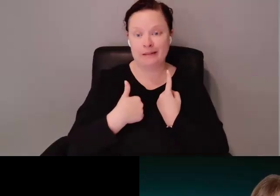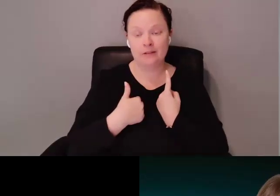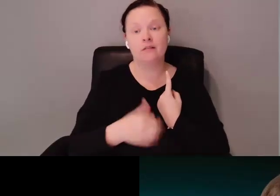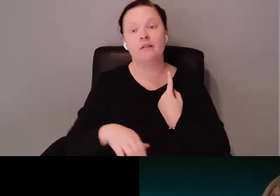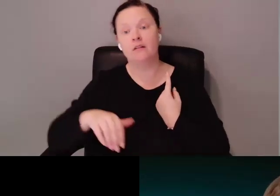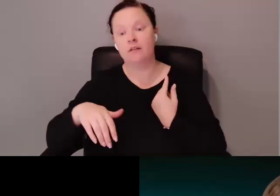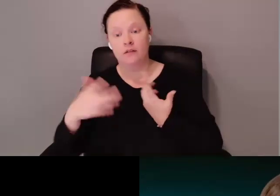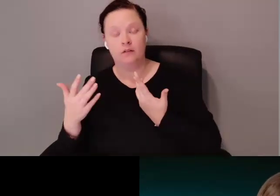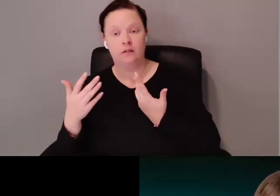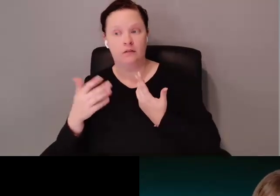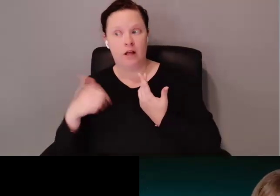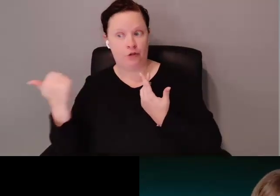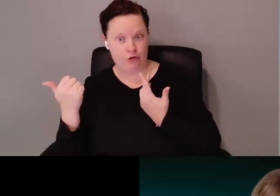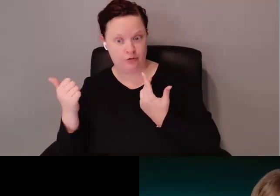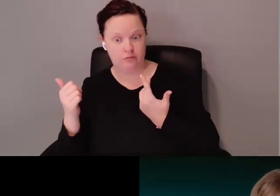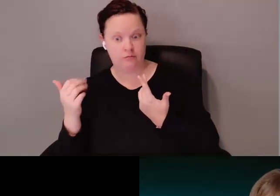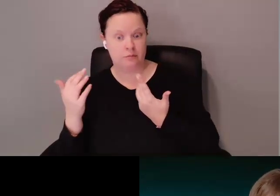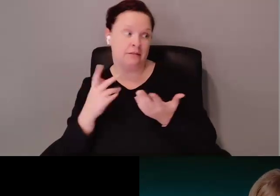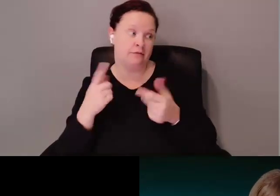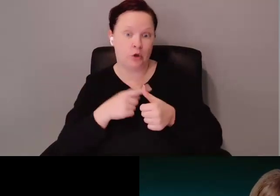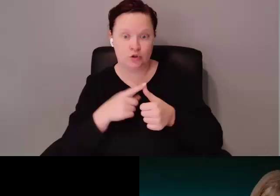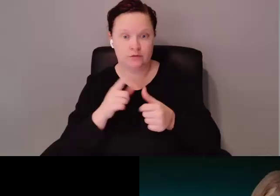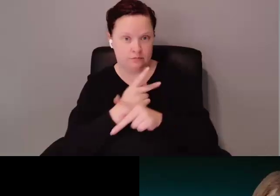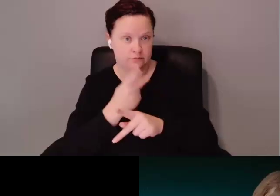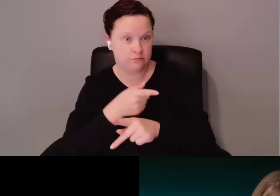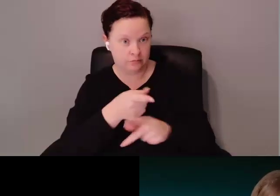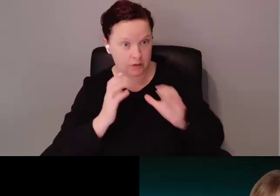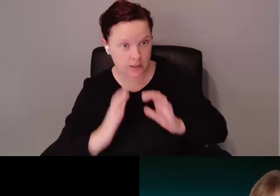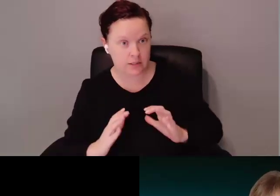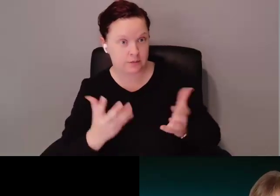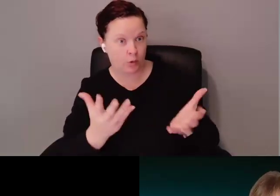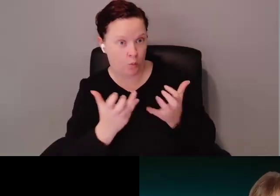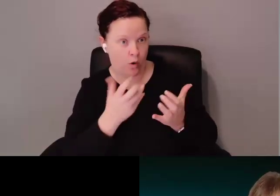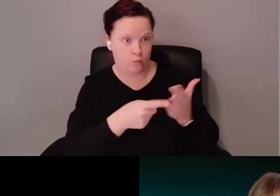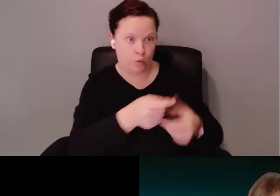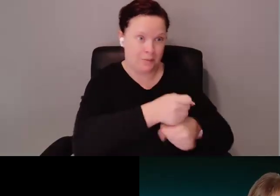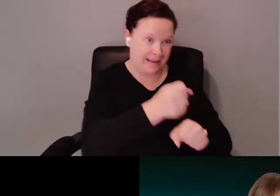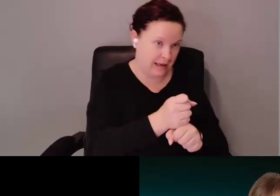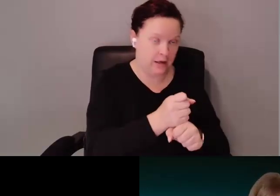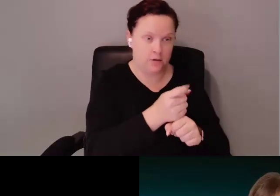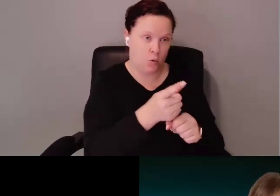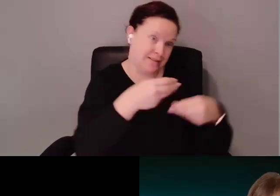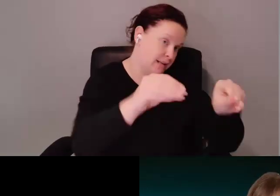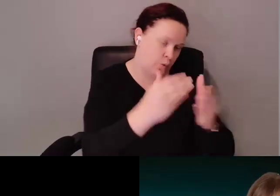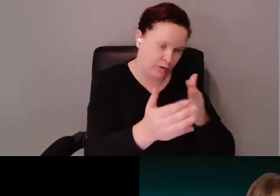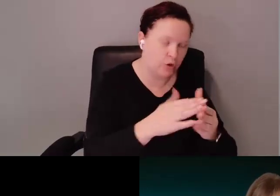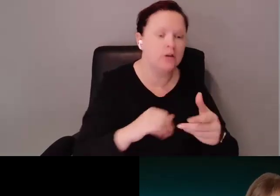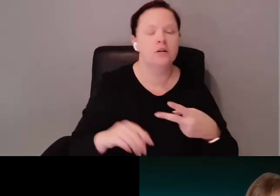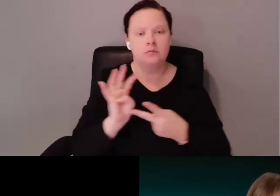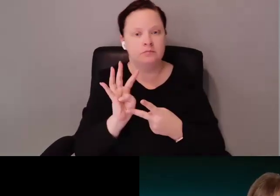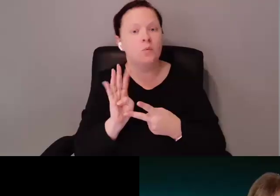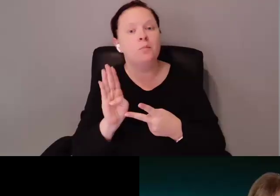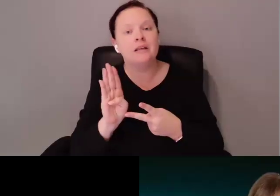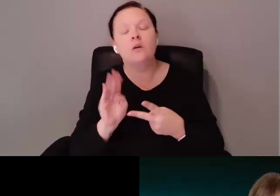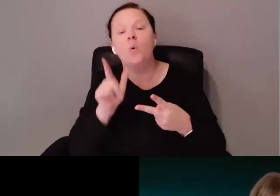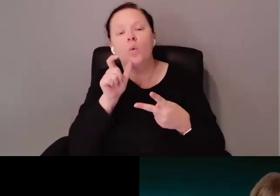so A, we have to find out, does a customer even want what we're producing, right? But B is Mhm. like, what is my competition? Who else